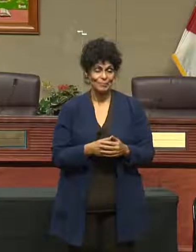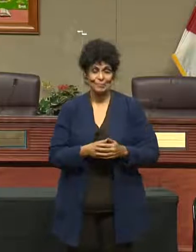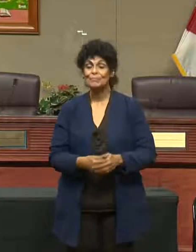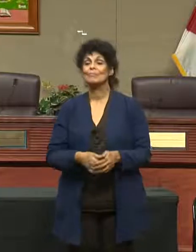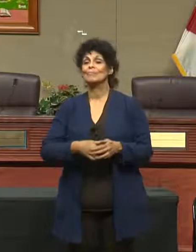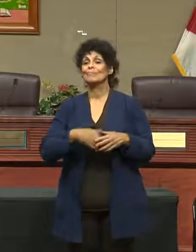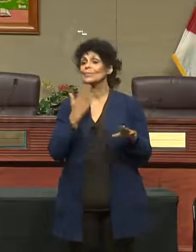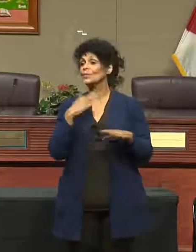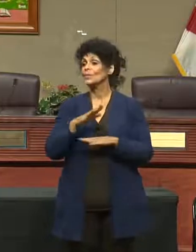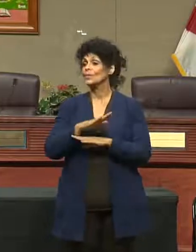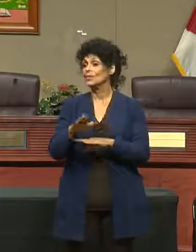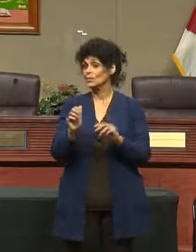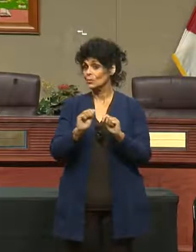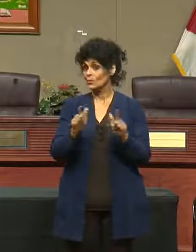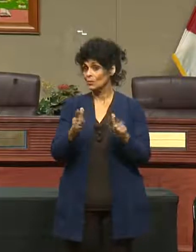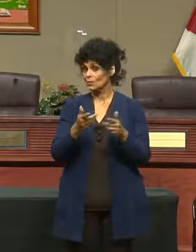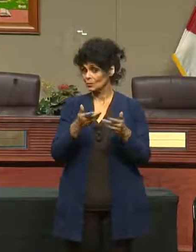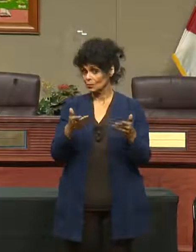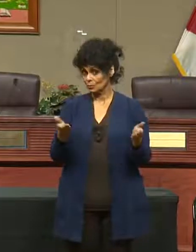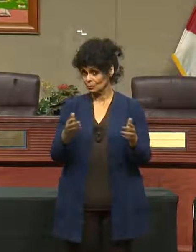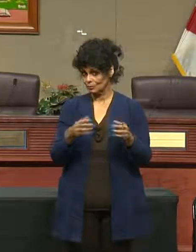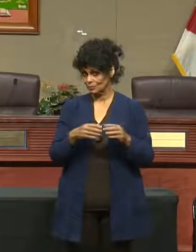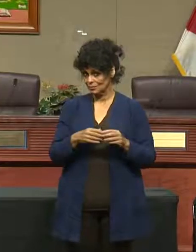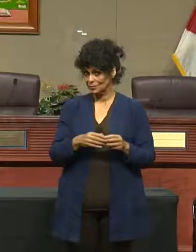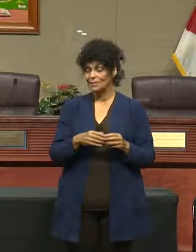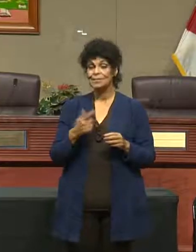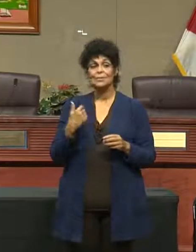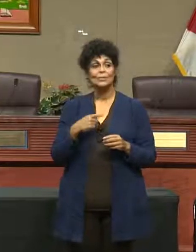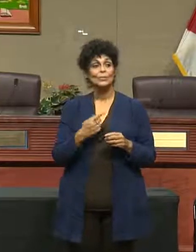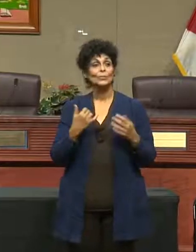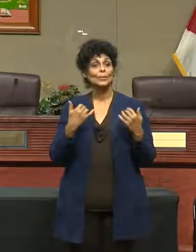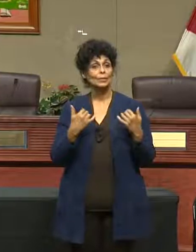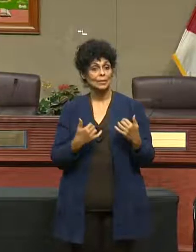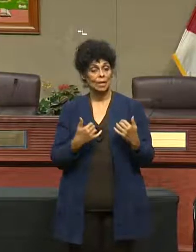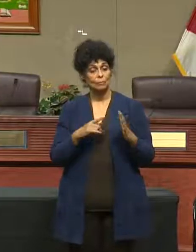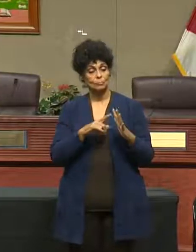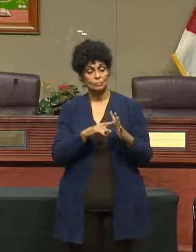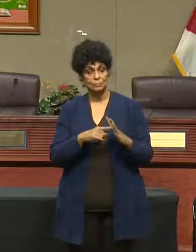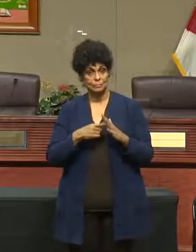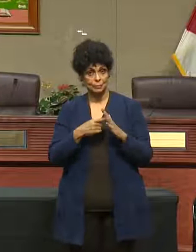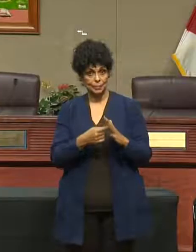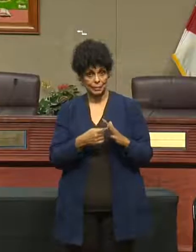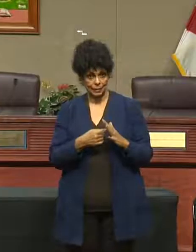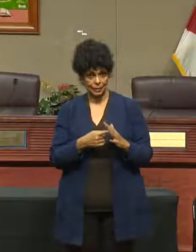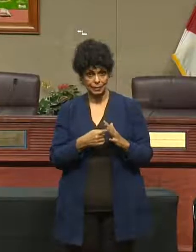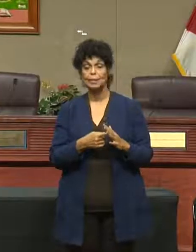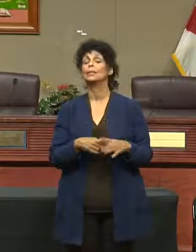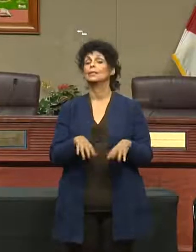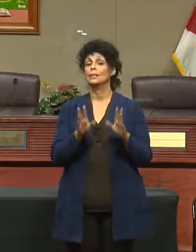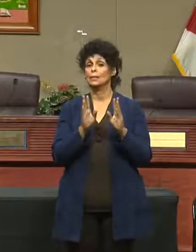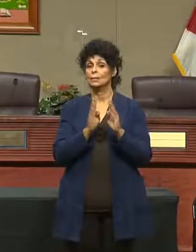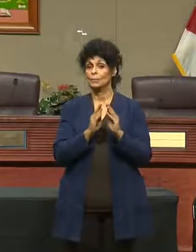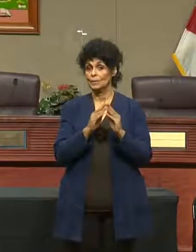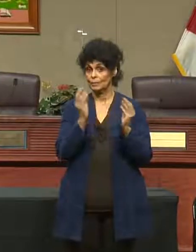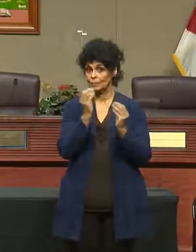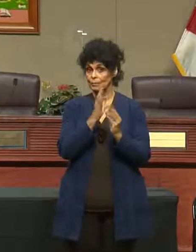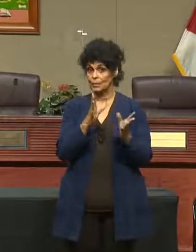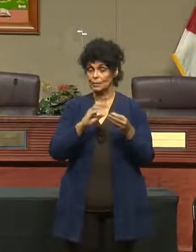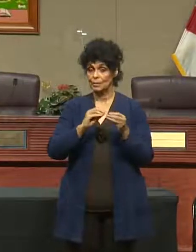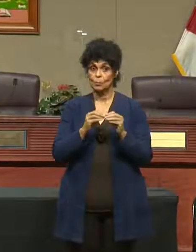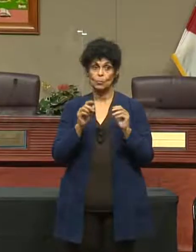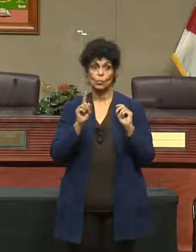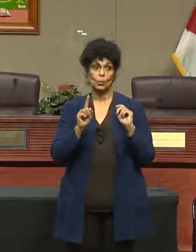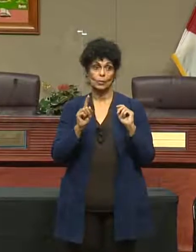All right, good afternoon to all of you as we now begin our press briefing number 121 since